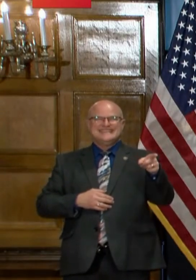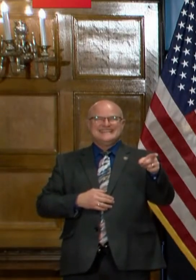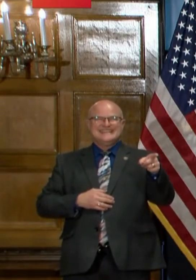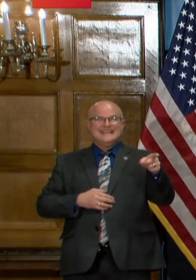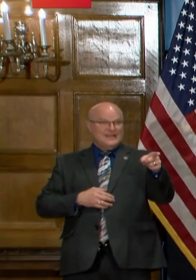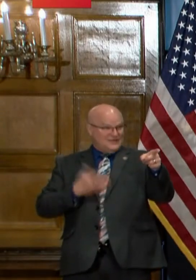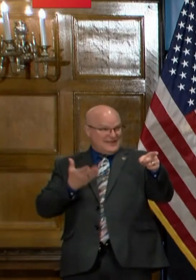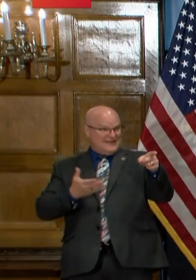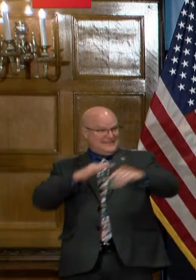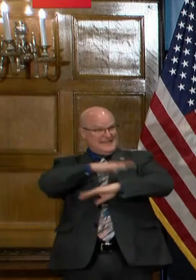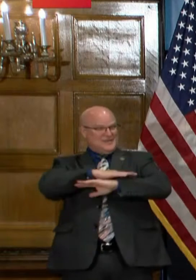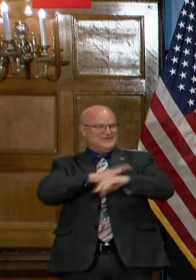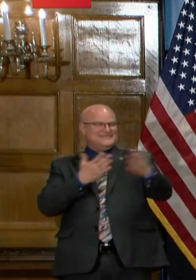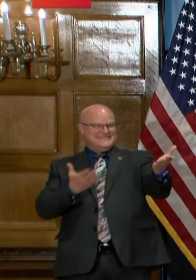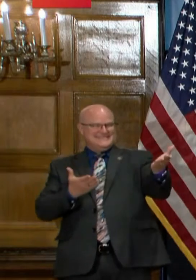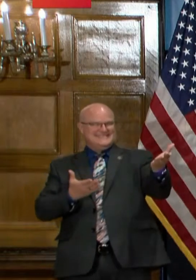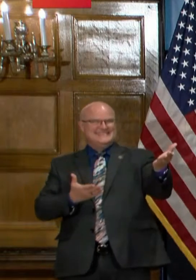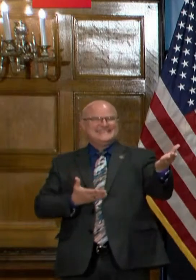Okay, right here.